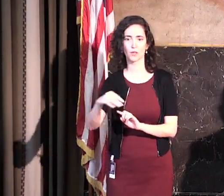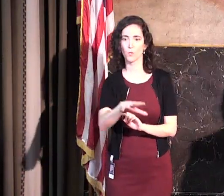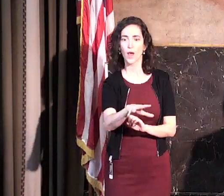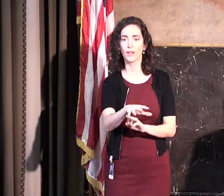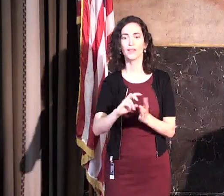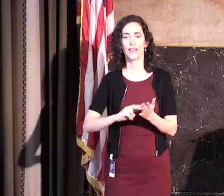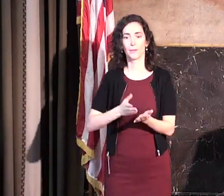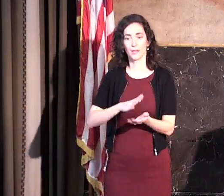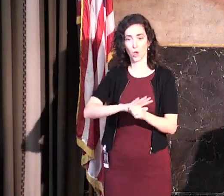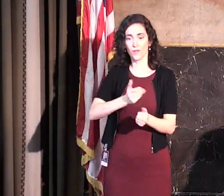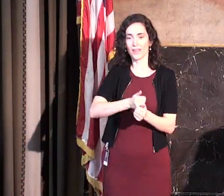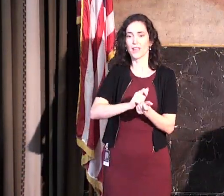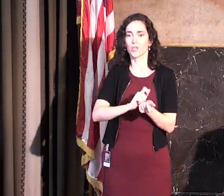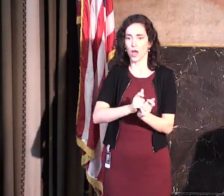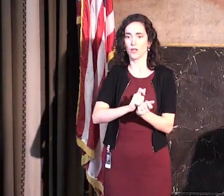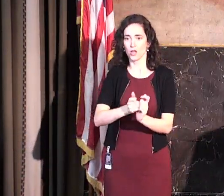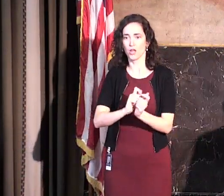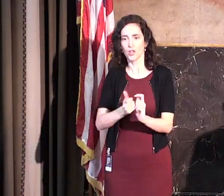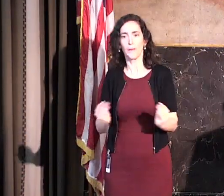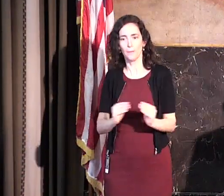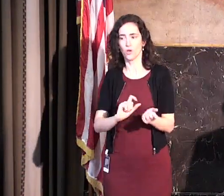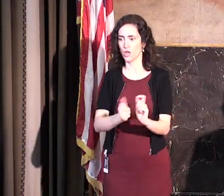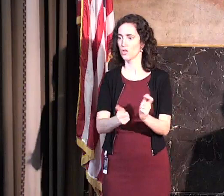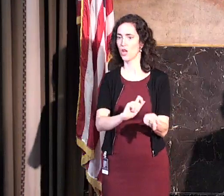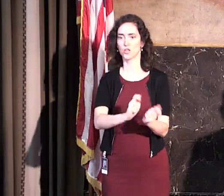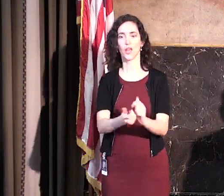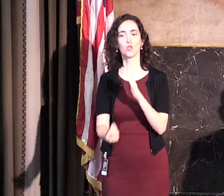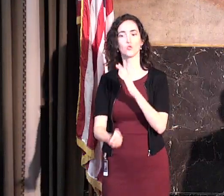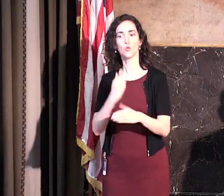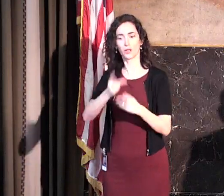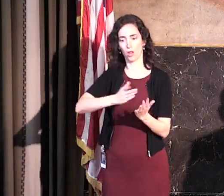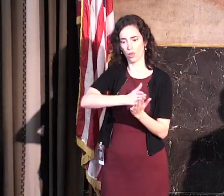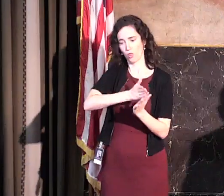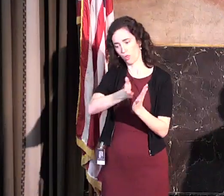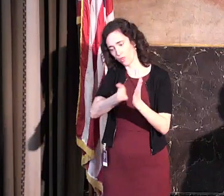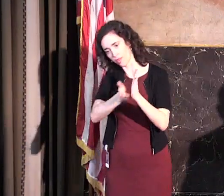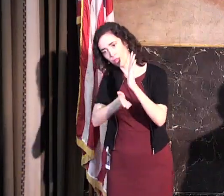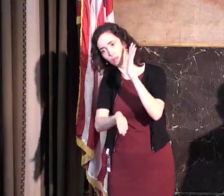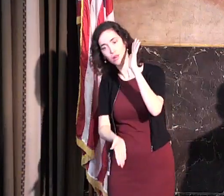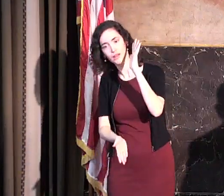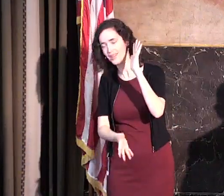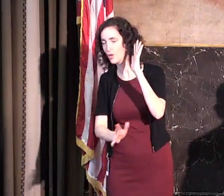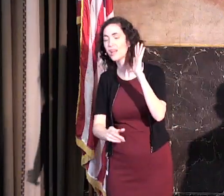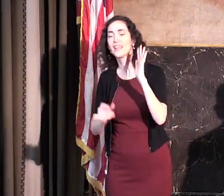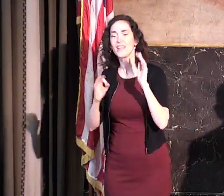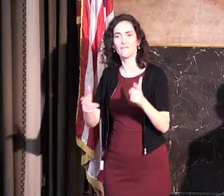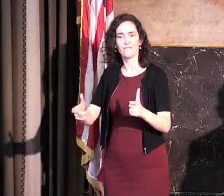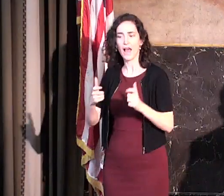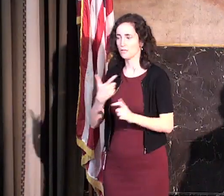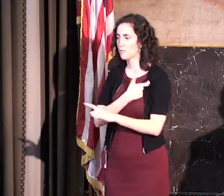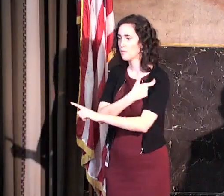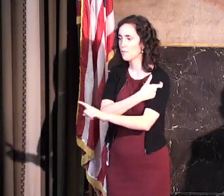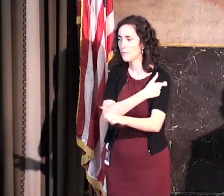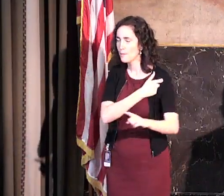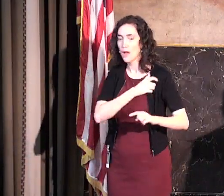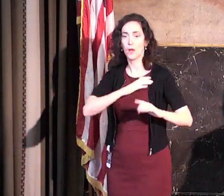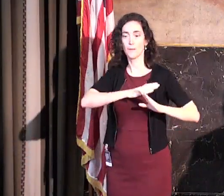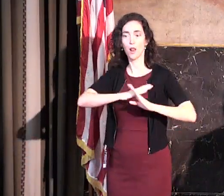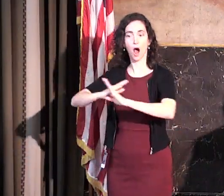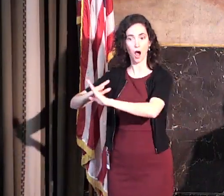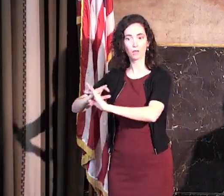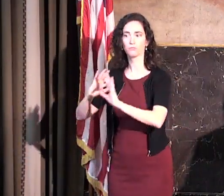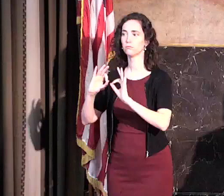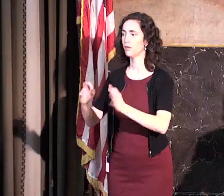So the sooner we do this, the better off we're going to be, because we don't know how soon the next variants pop